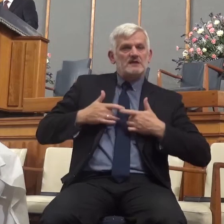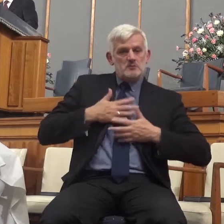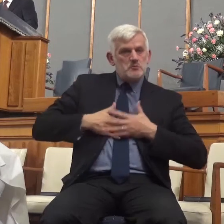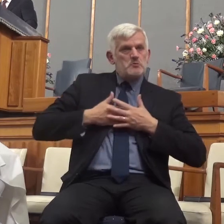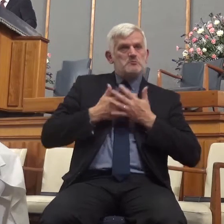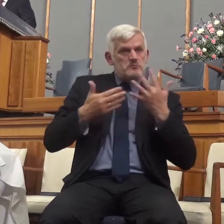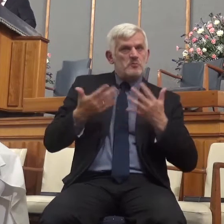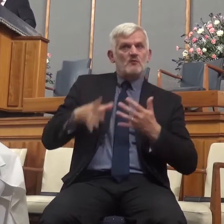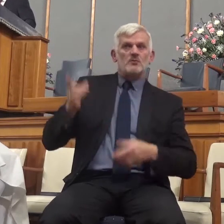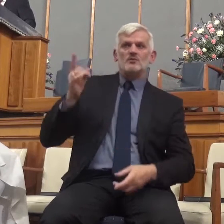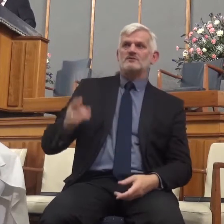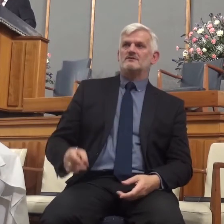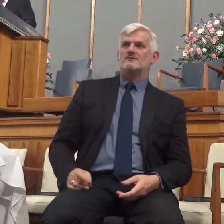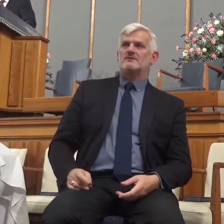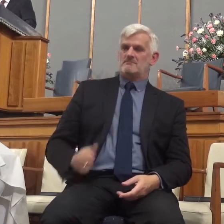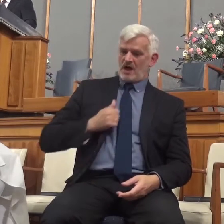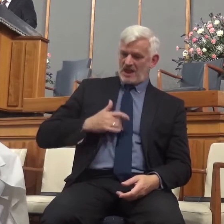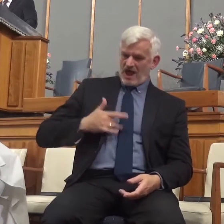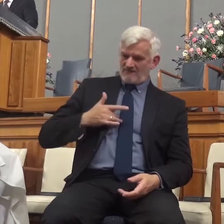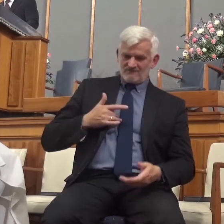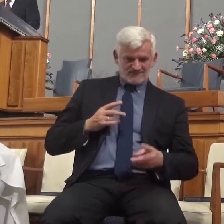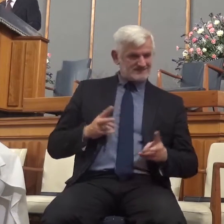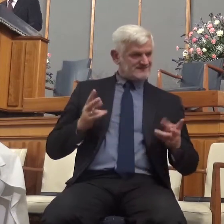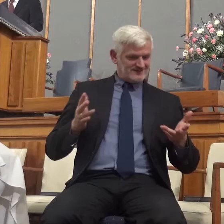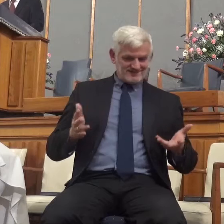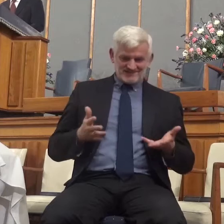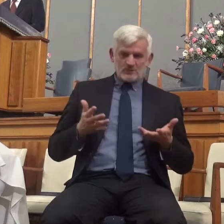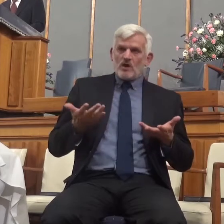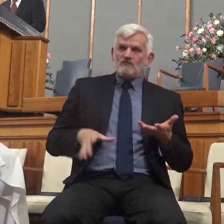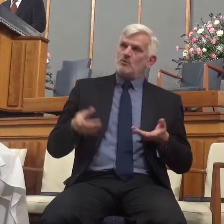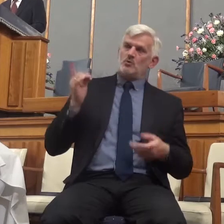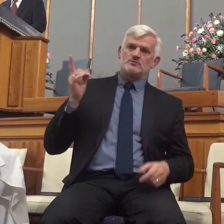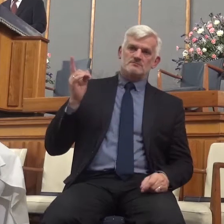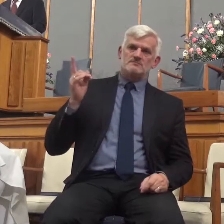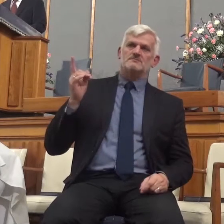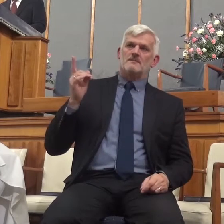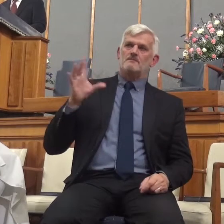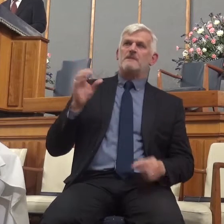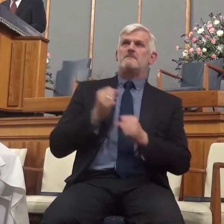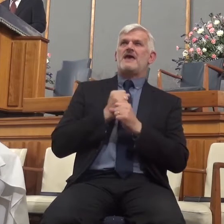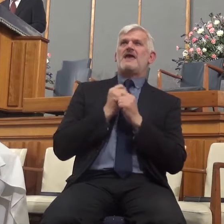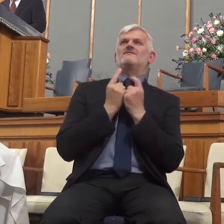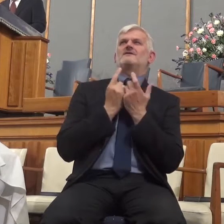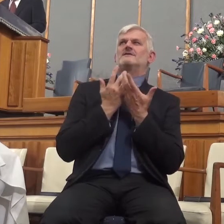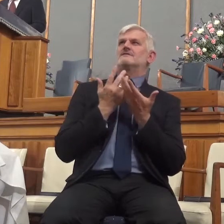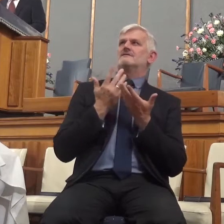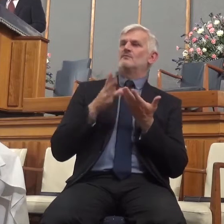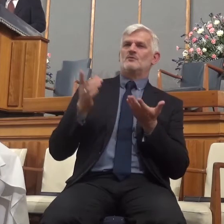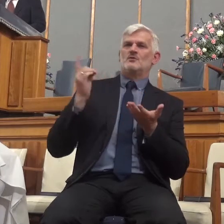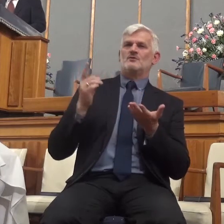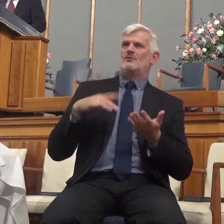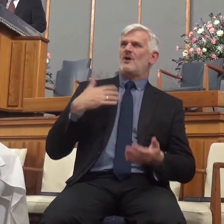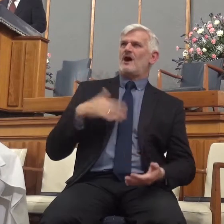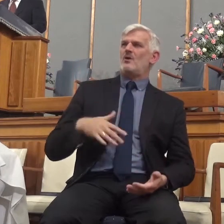things, life and consciousness, come from him. He made it all. Great wonders. When you think